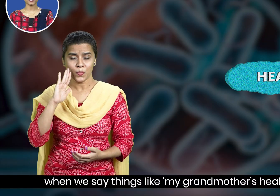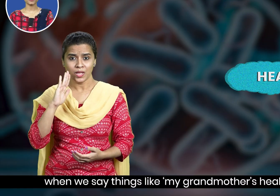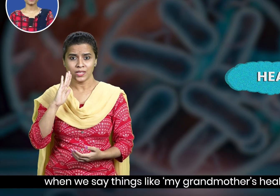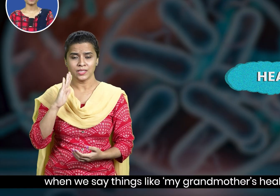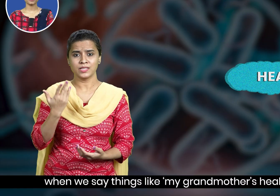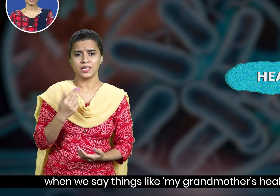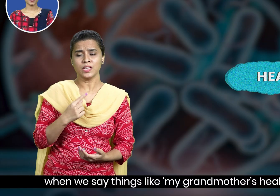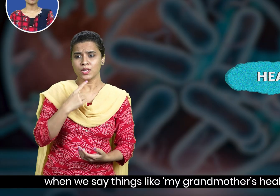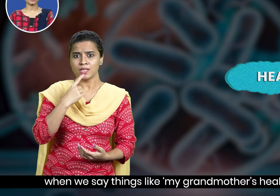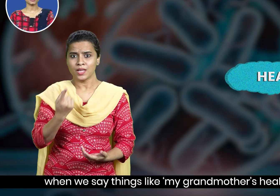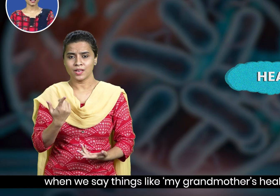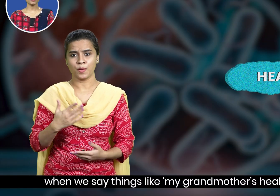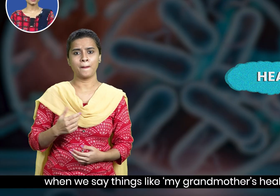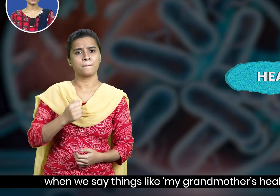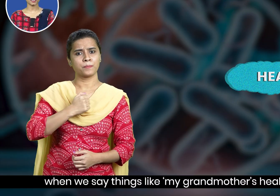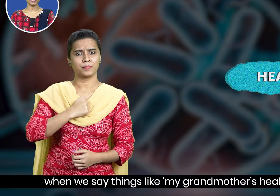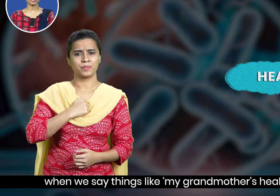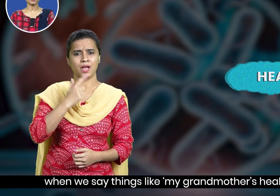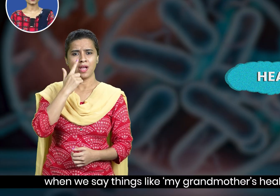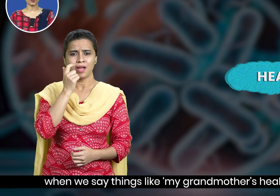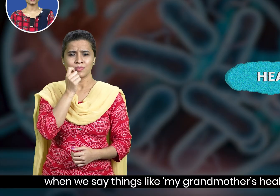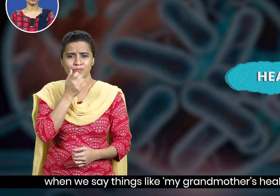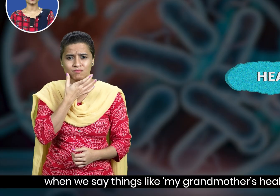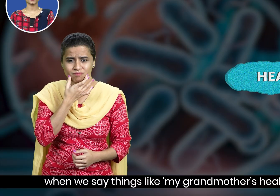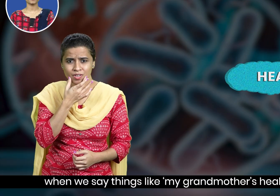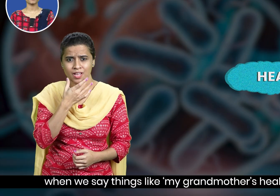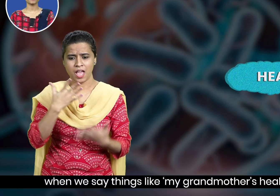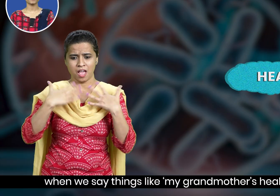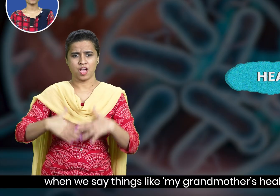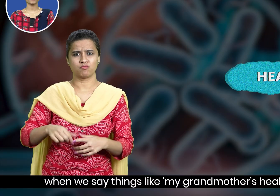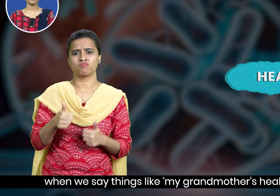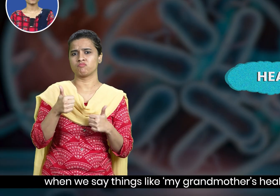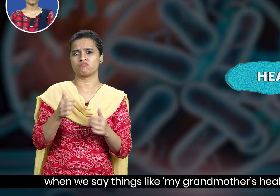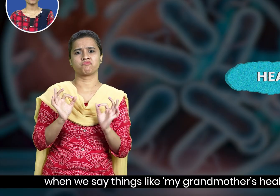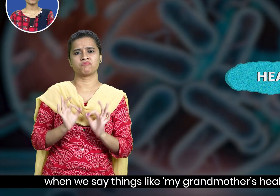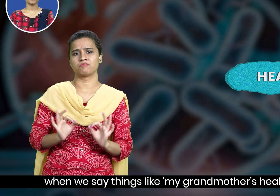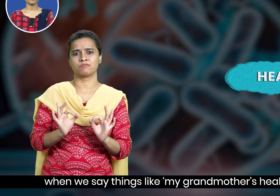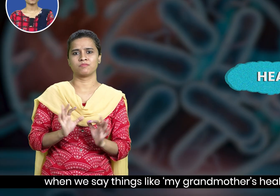like, my grandmother's health is not good.